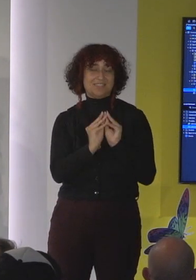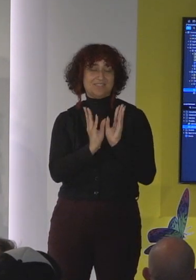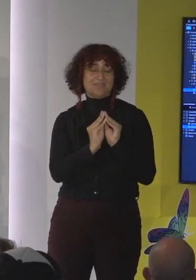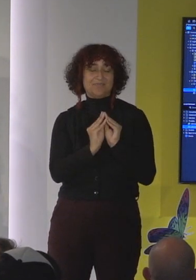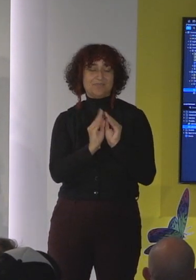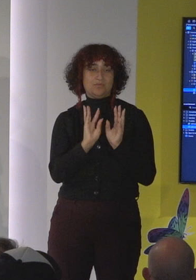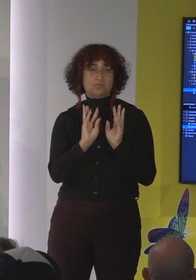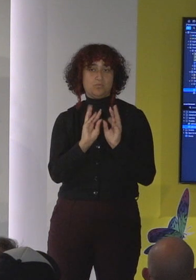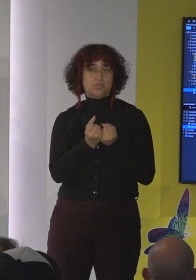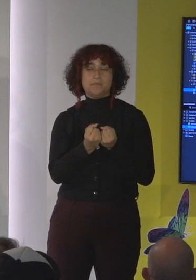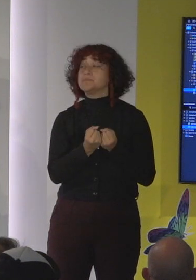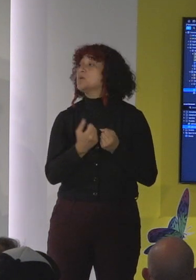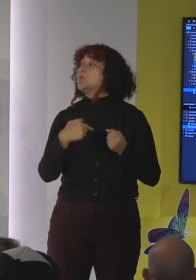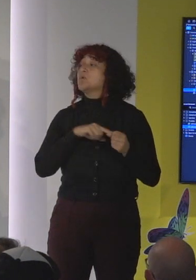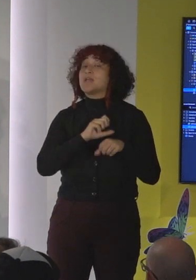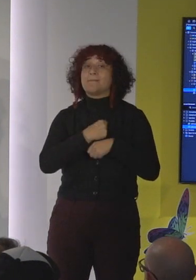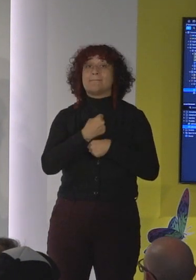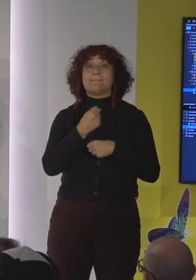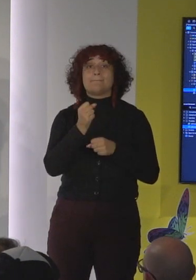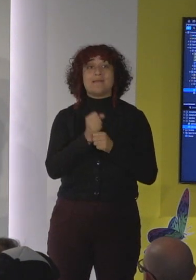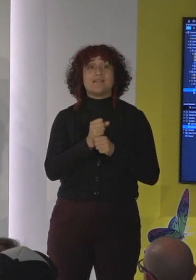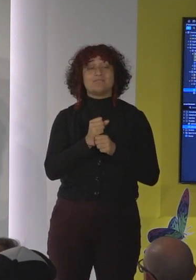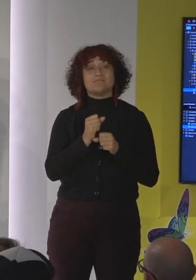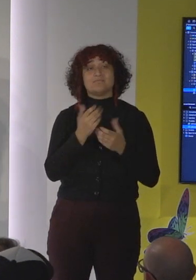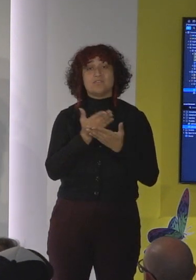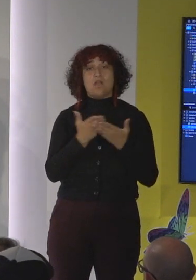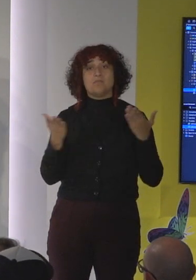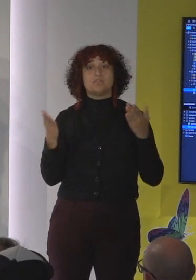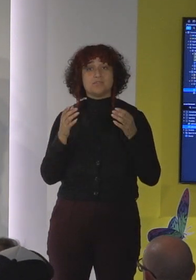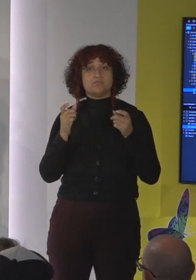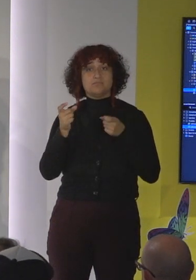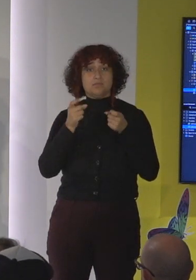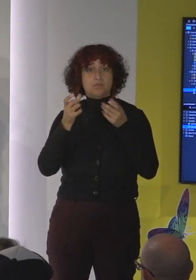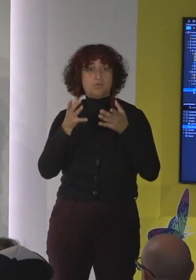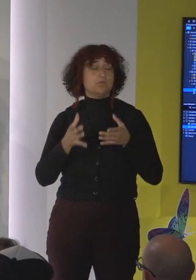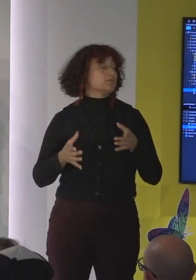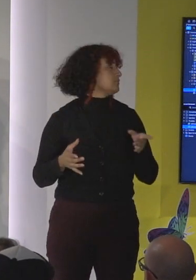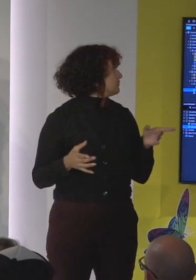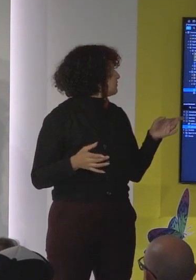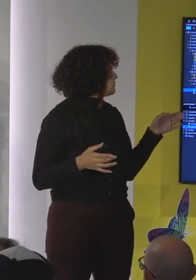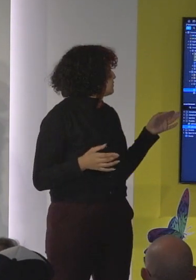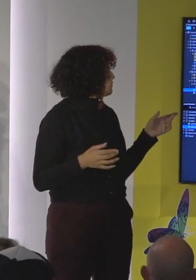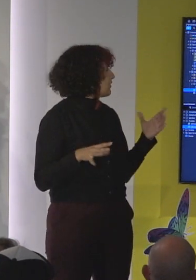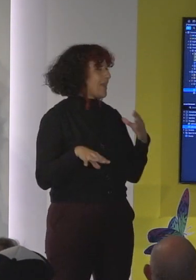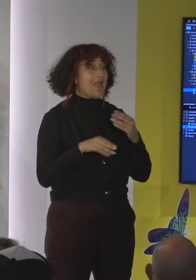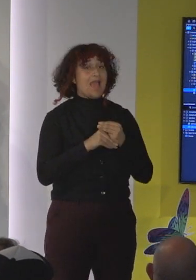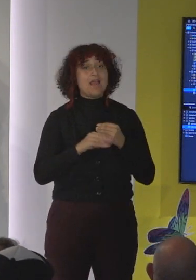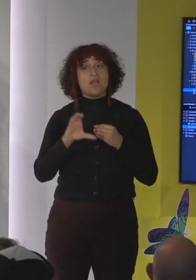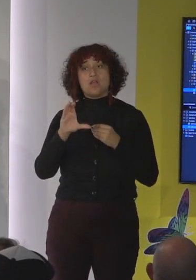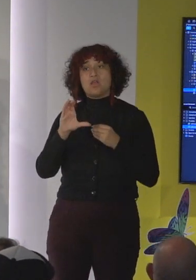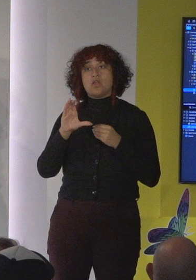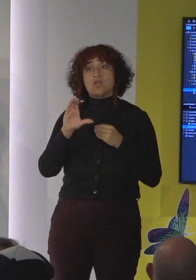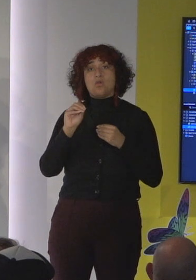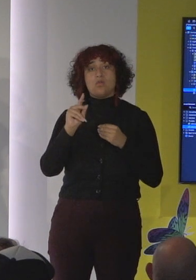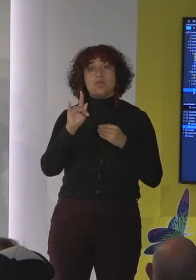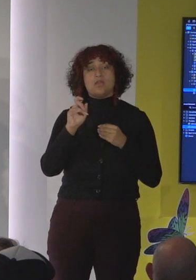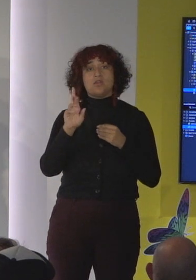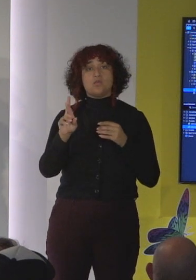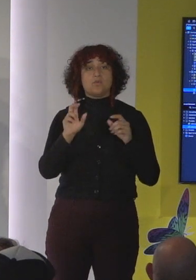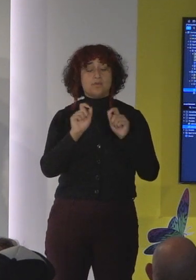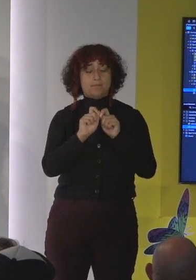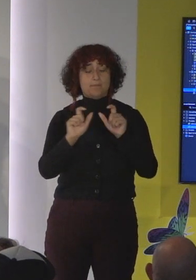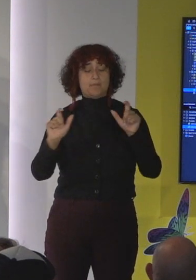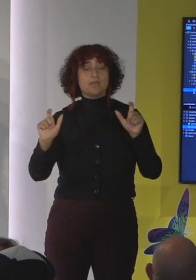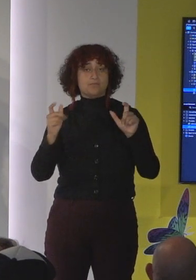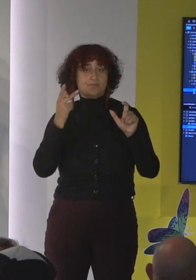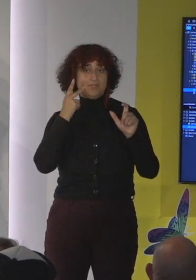to make these objects manipulatable. So the first thing we're going to do is add a collider. I'm going to make these a little bit bigger. You can see it's